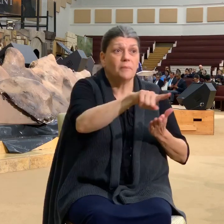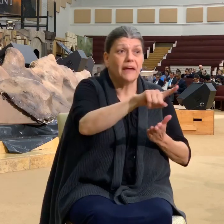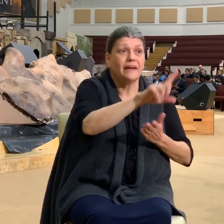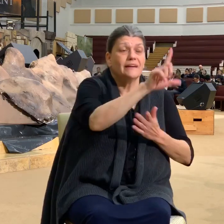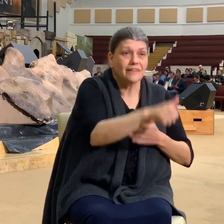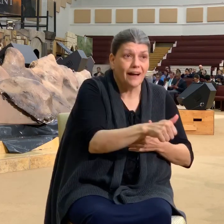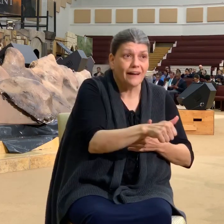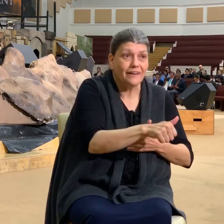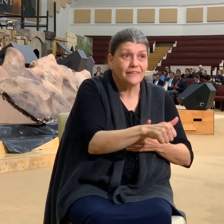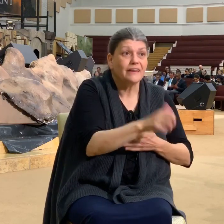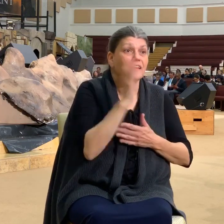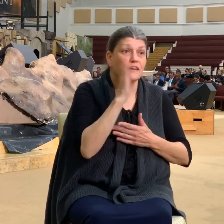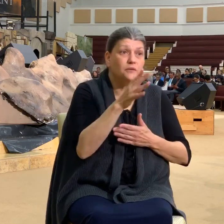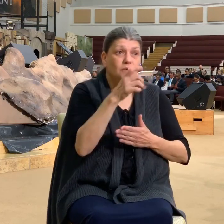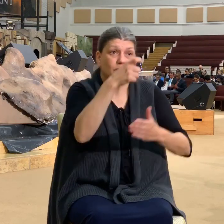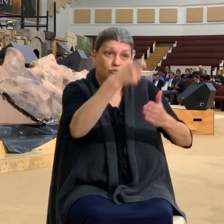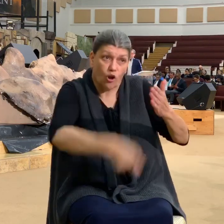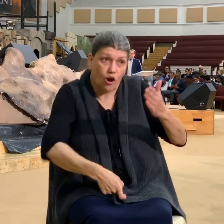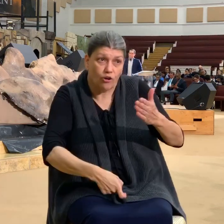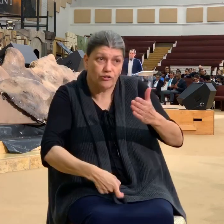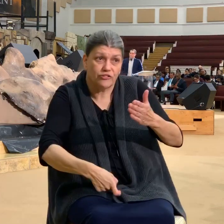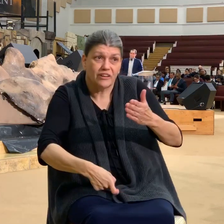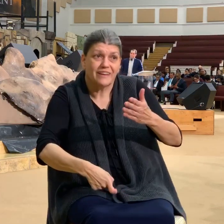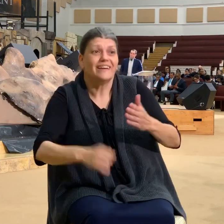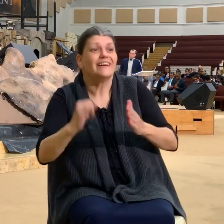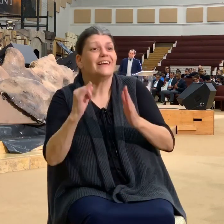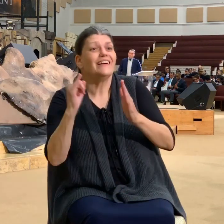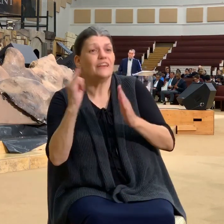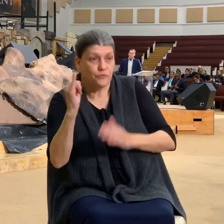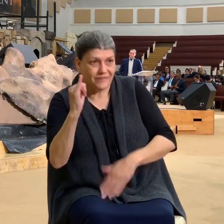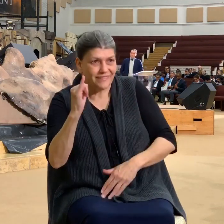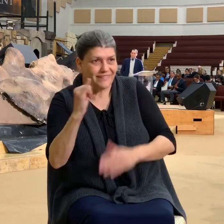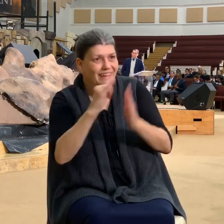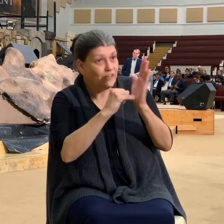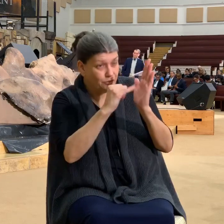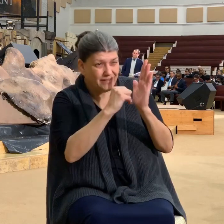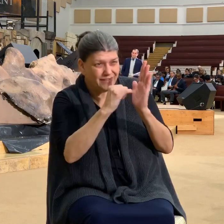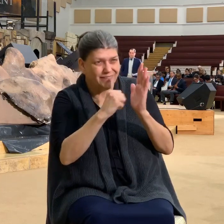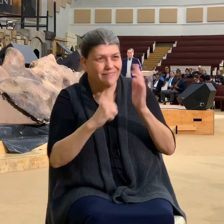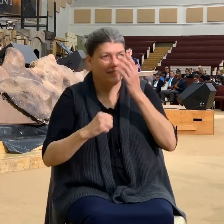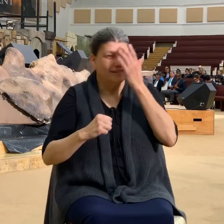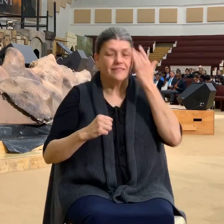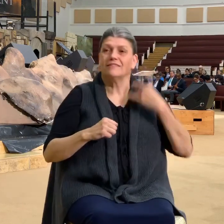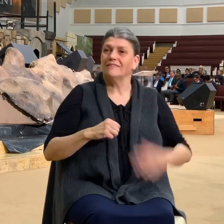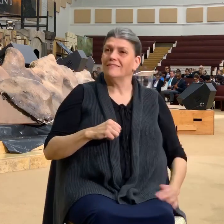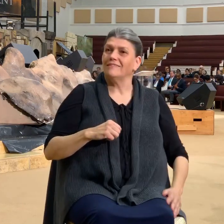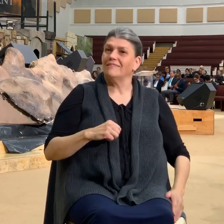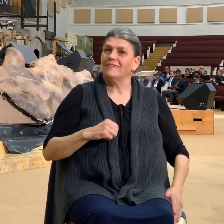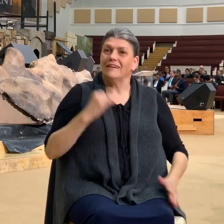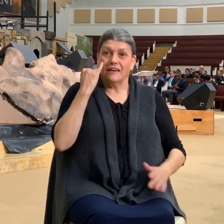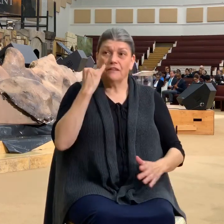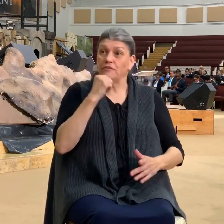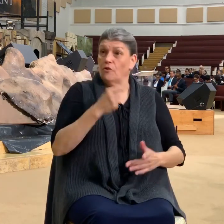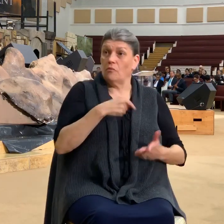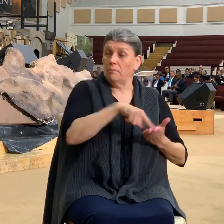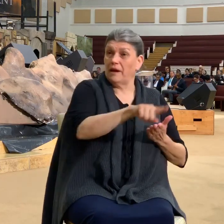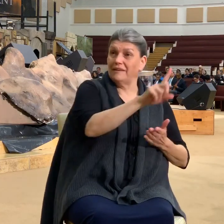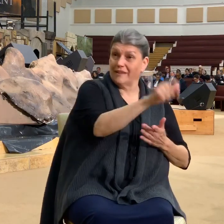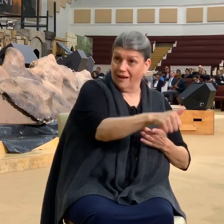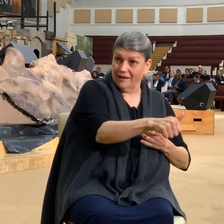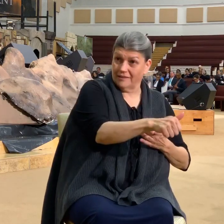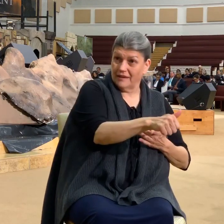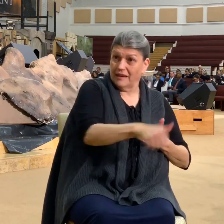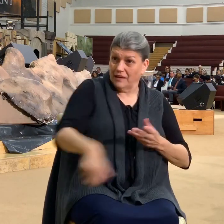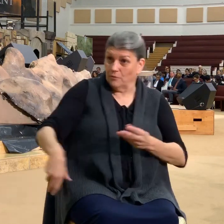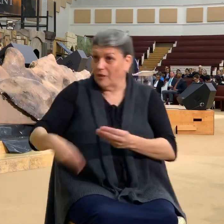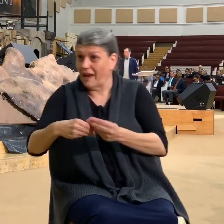5%. It's in your Bible. We'll look at Leviticus 27, if you don't pay your tithe, he charges interest. And somebody